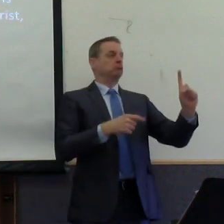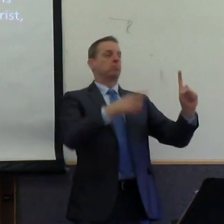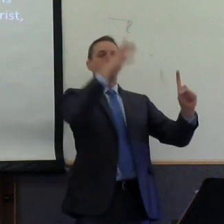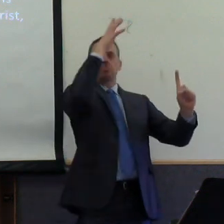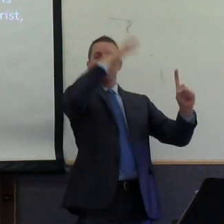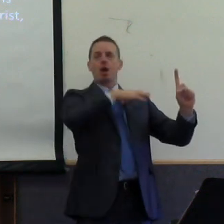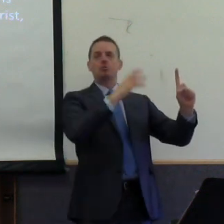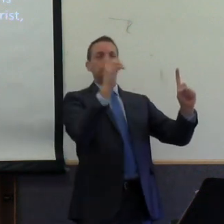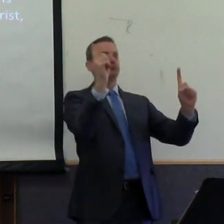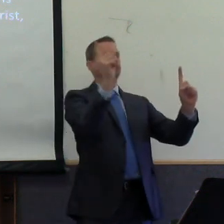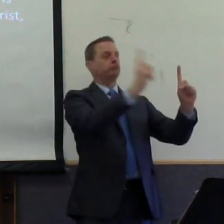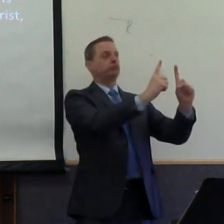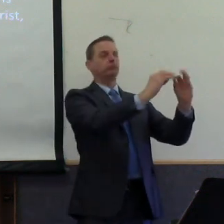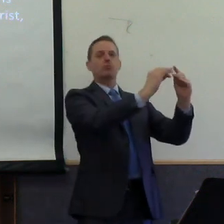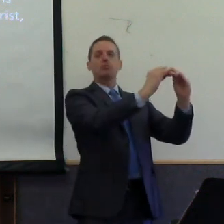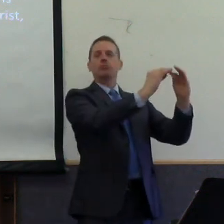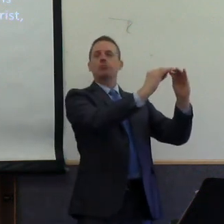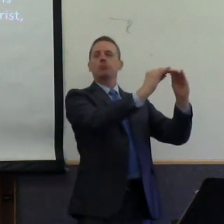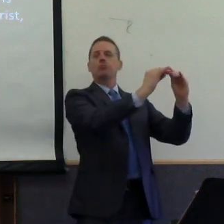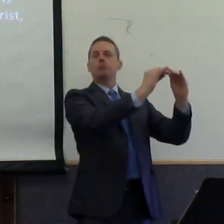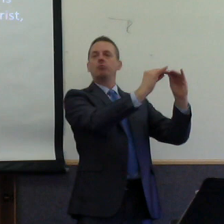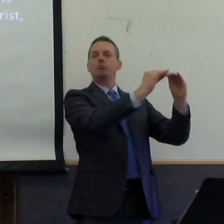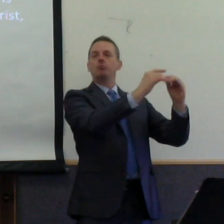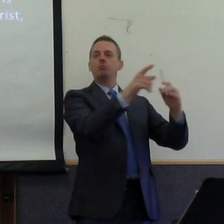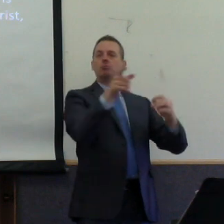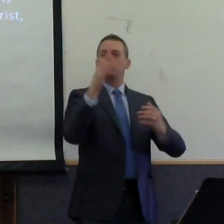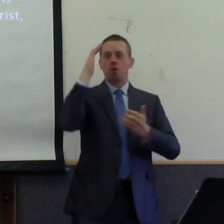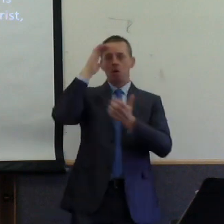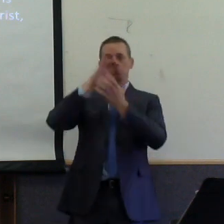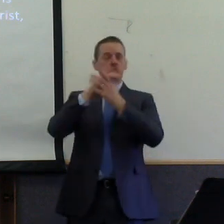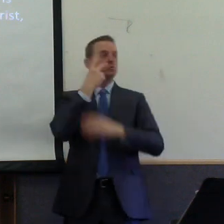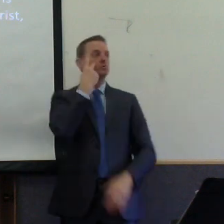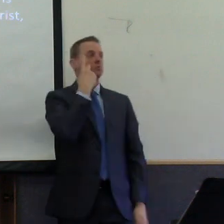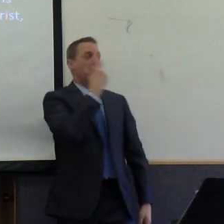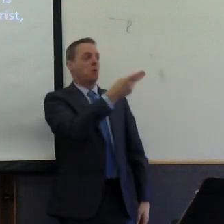know why it's so gossipy too. How do you find the jail?